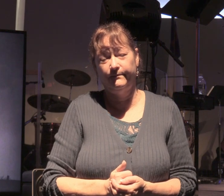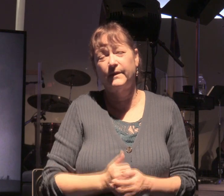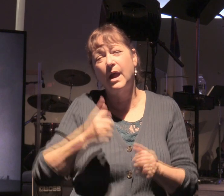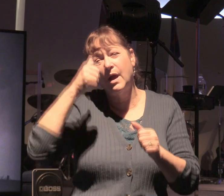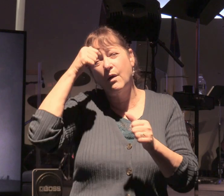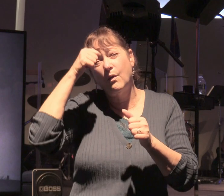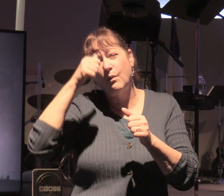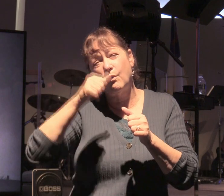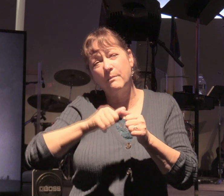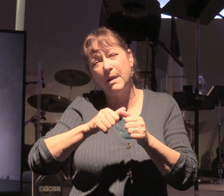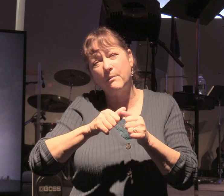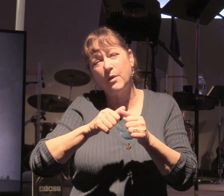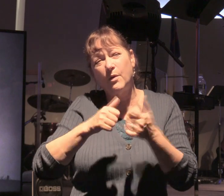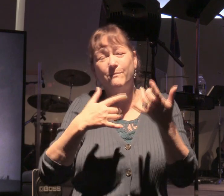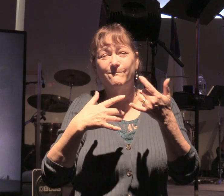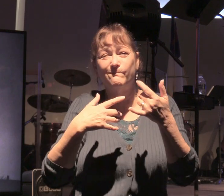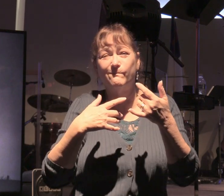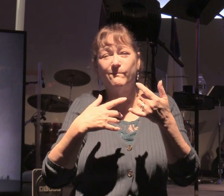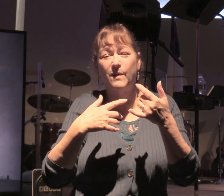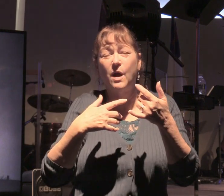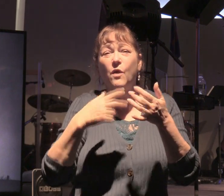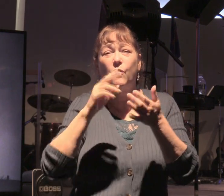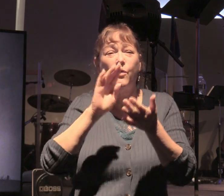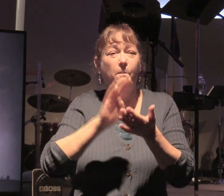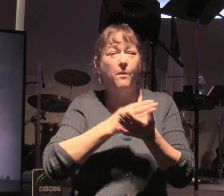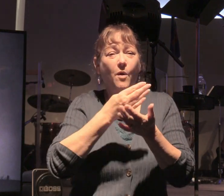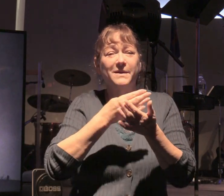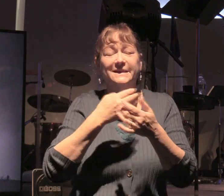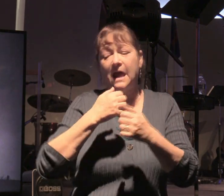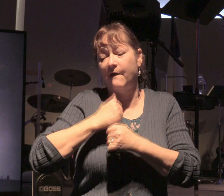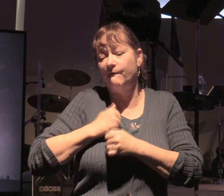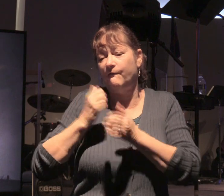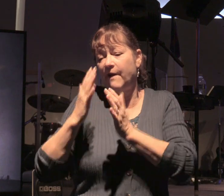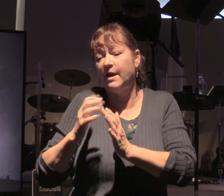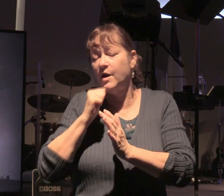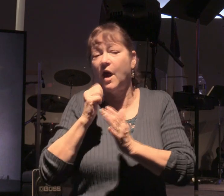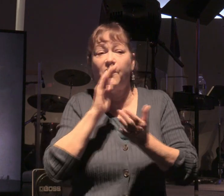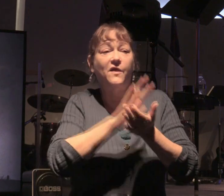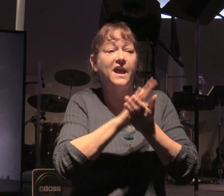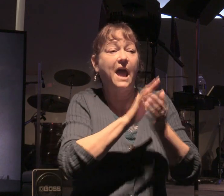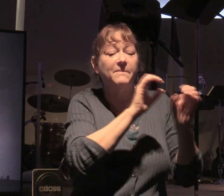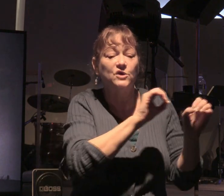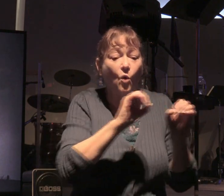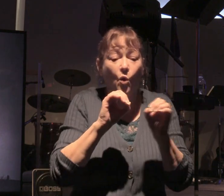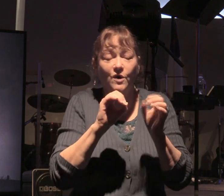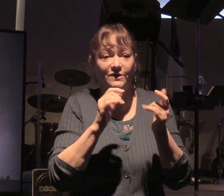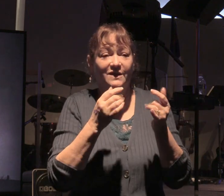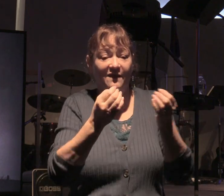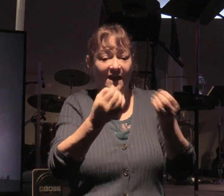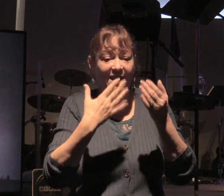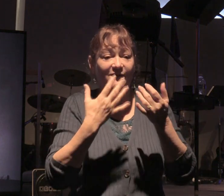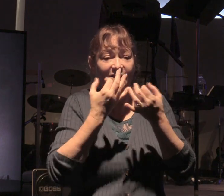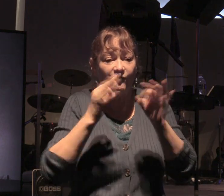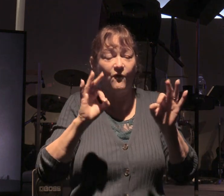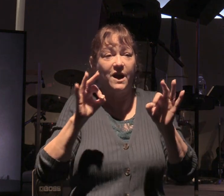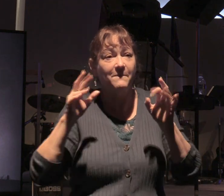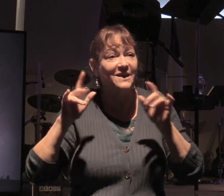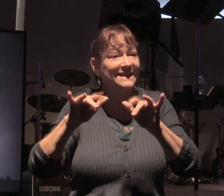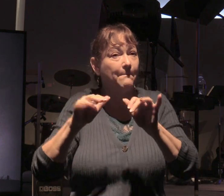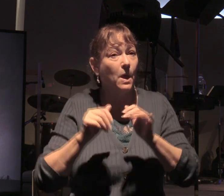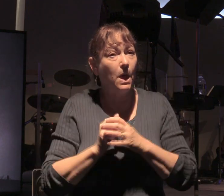Remember that line in the poem? It's the veteran, not the campus organizer, who has given us the freedom to